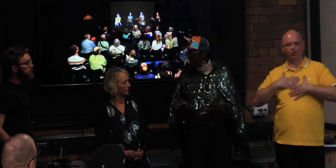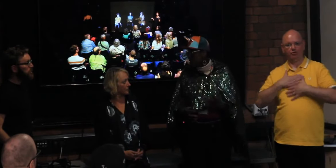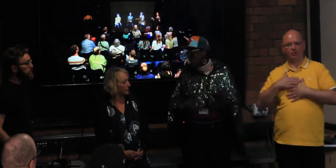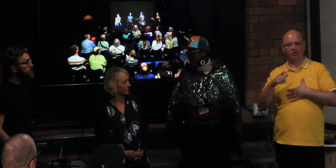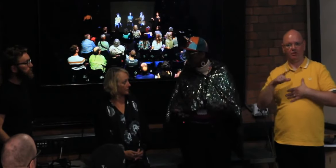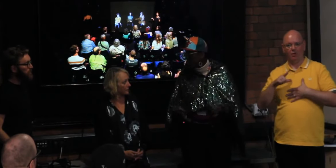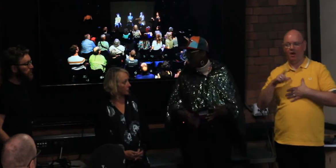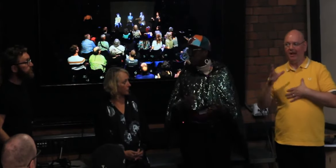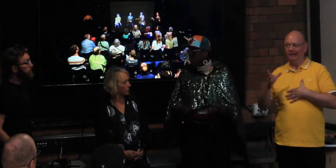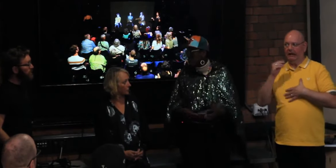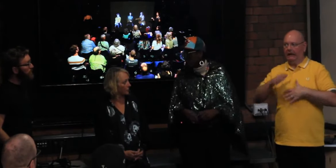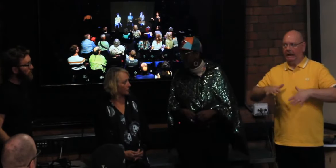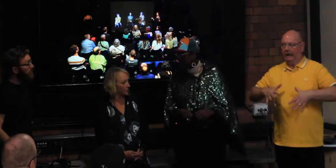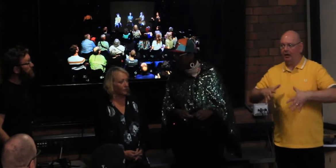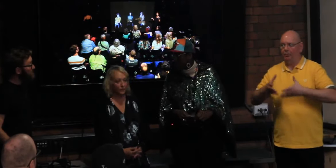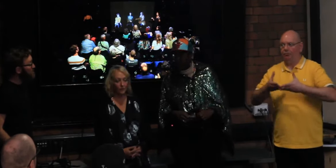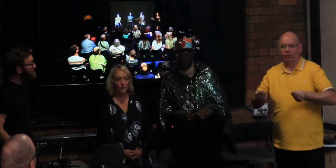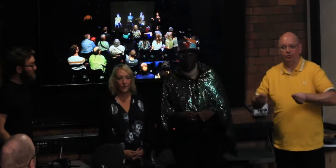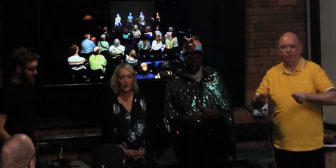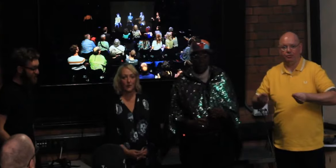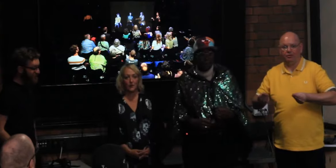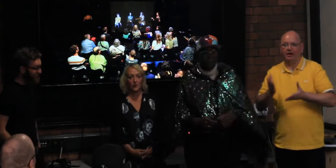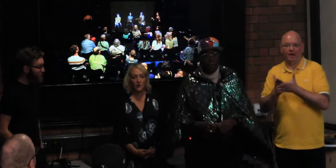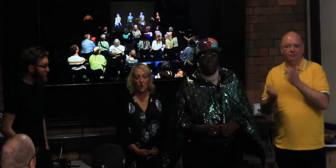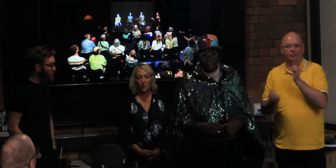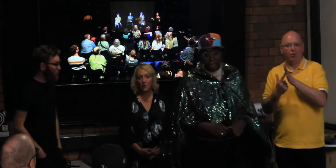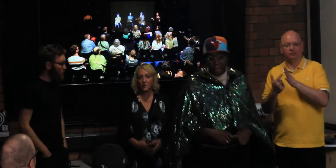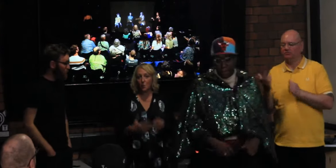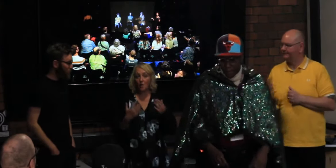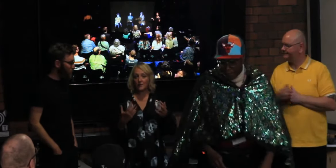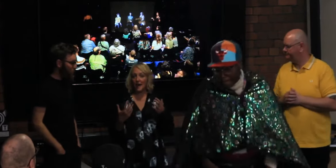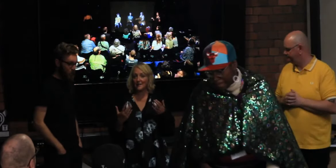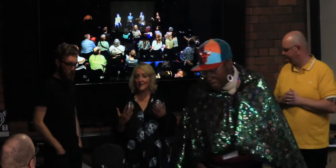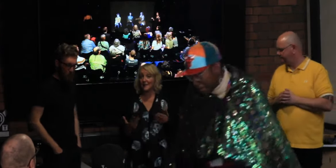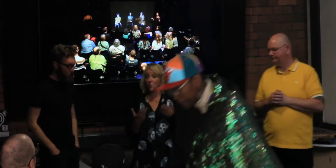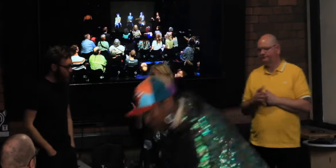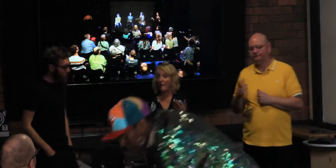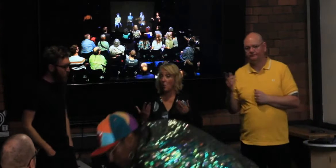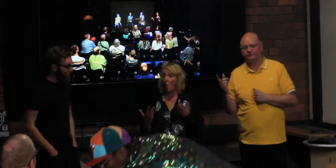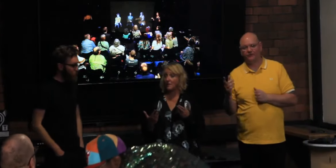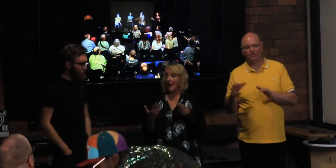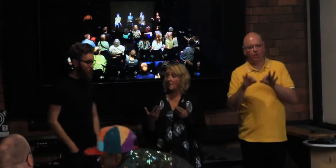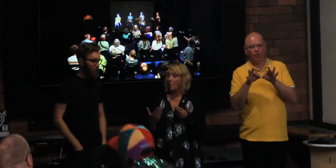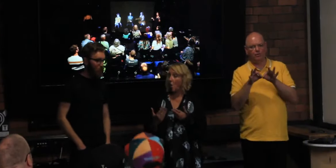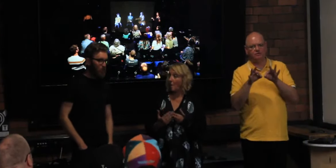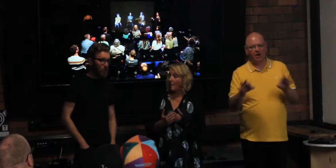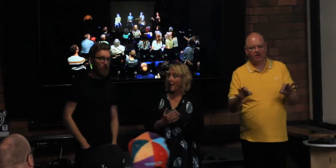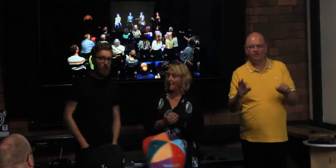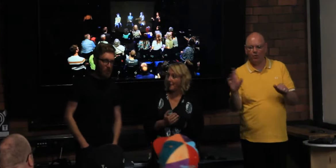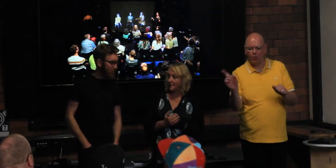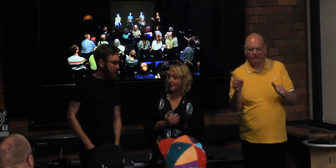designed where silence is and for what purpose. So, what silence is, where it was, and for